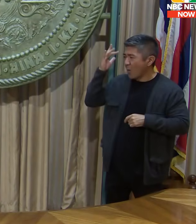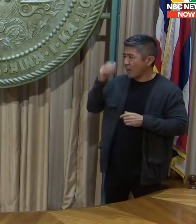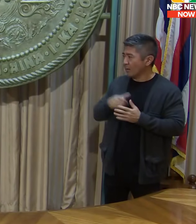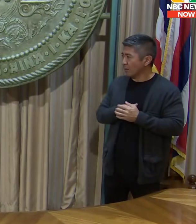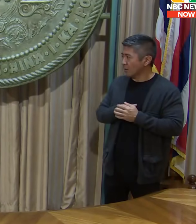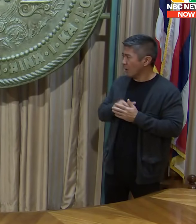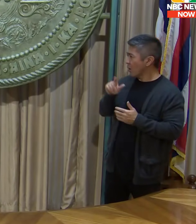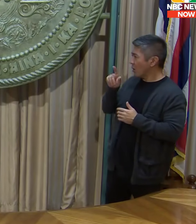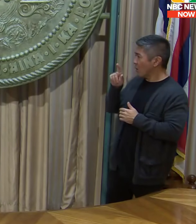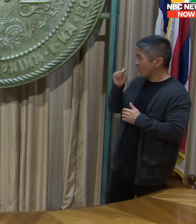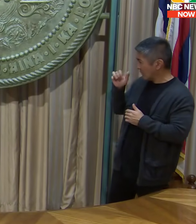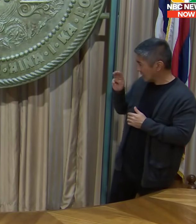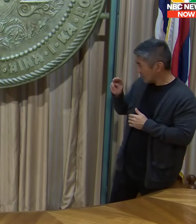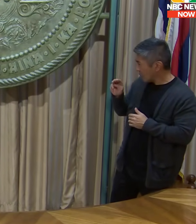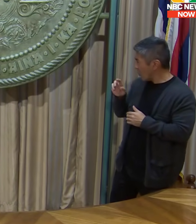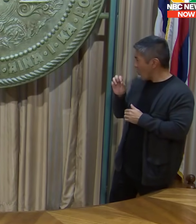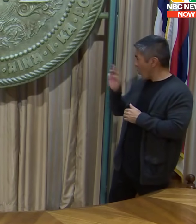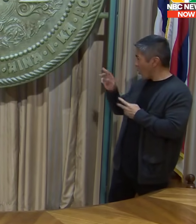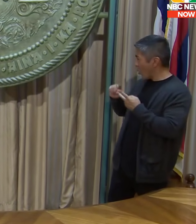Tim?